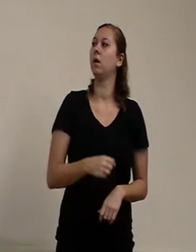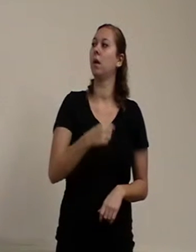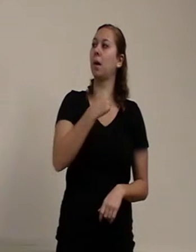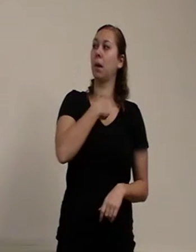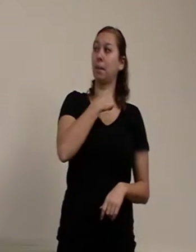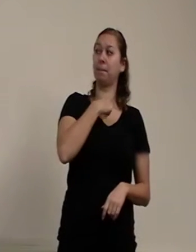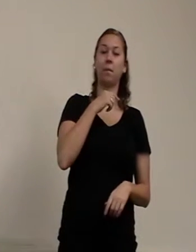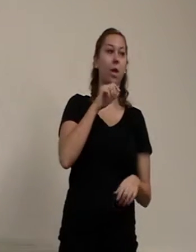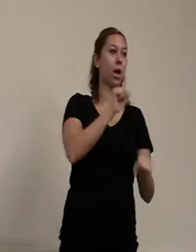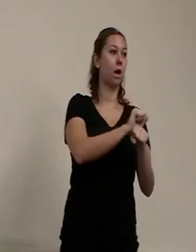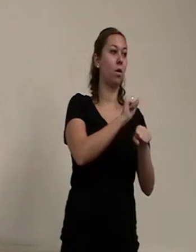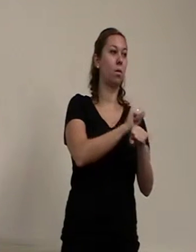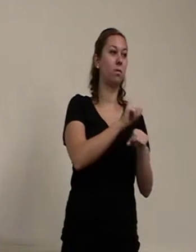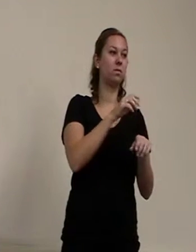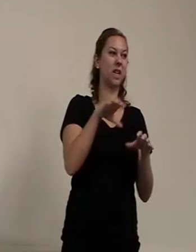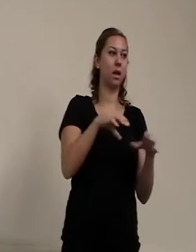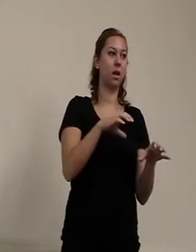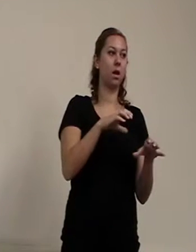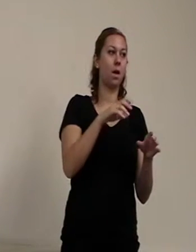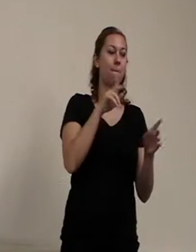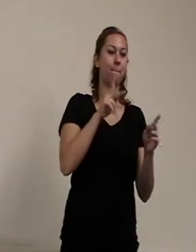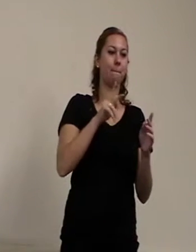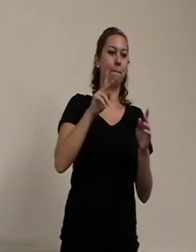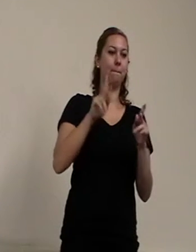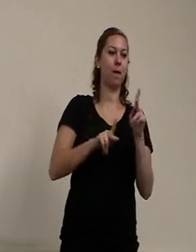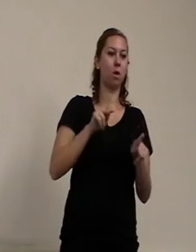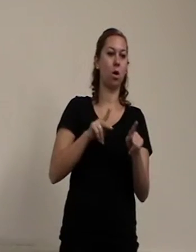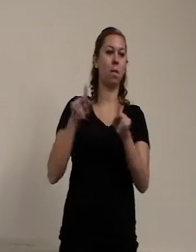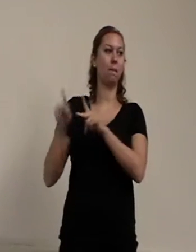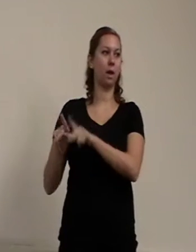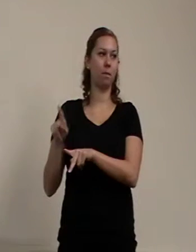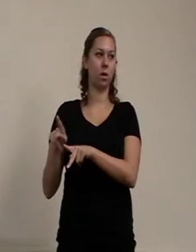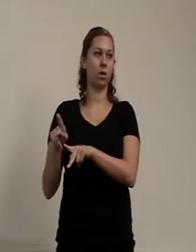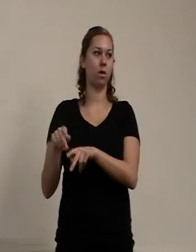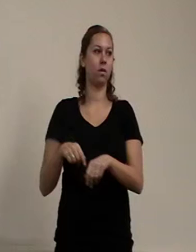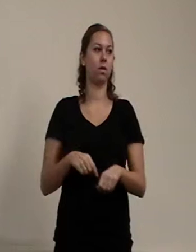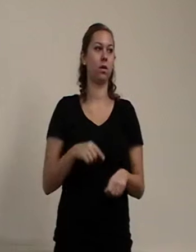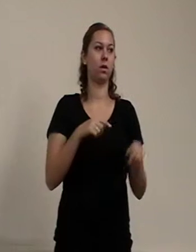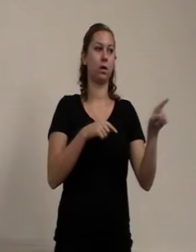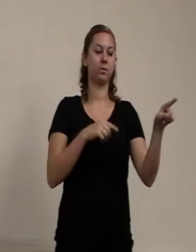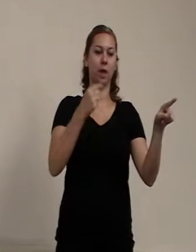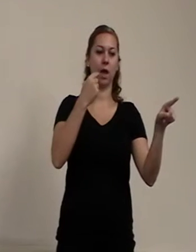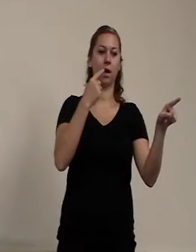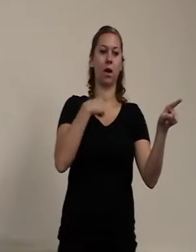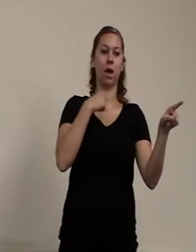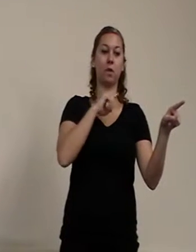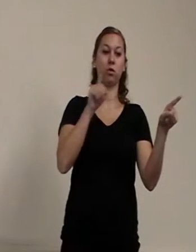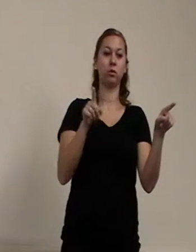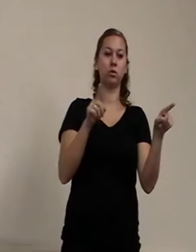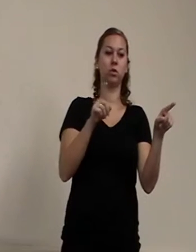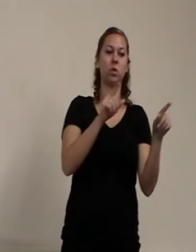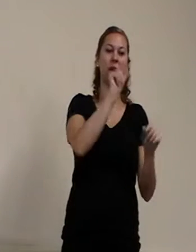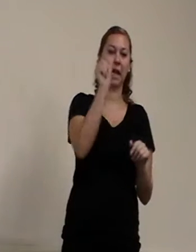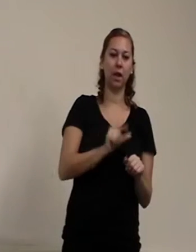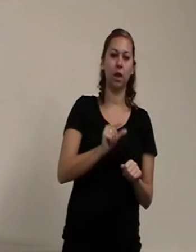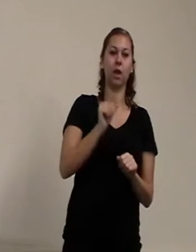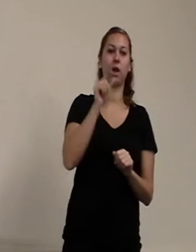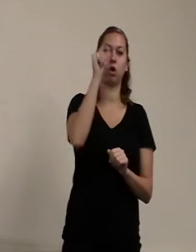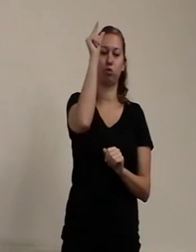did you do that? Yeah. Where'd you go? I went over to Europe, to Italy, Greece, France, and England. Nice, nice.